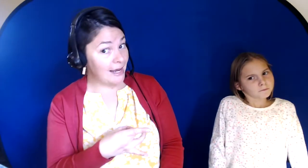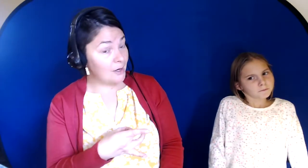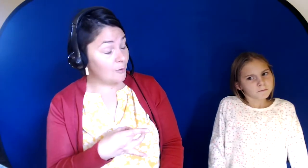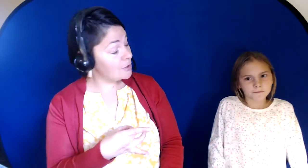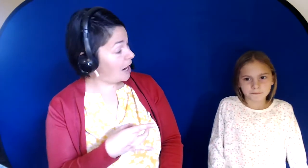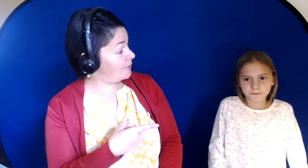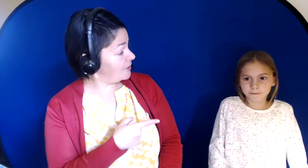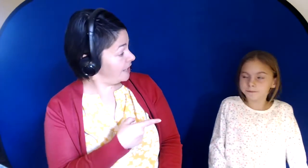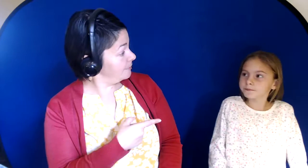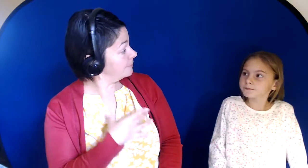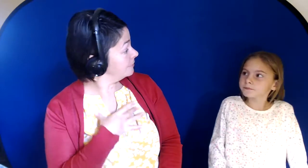with your eyebrows up?